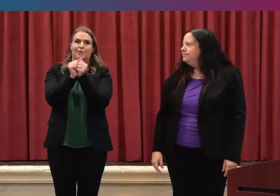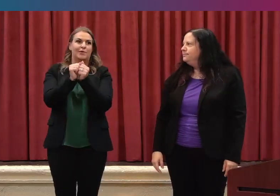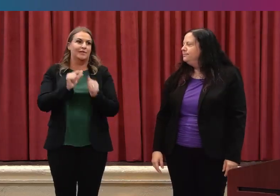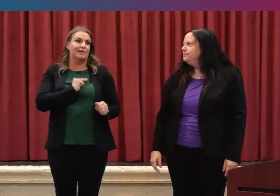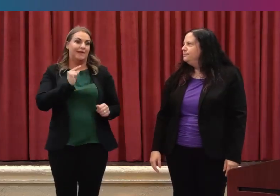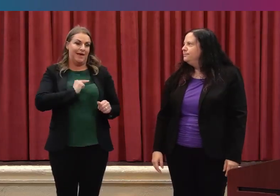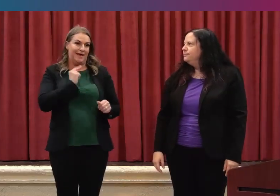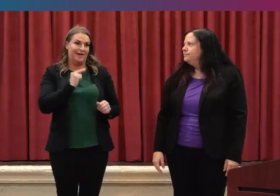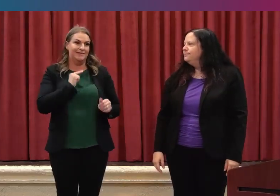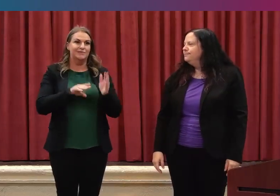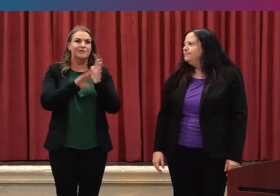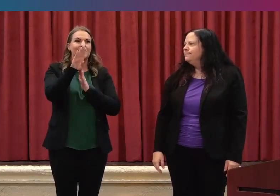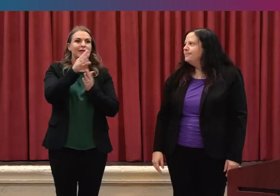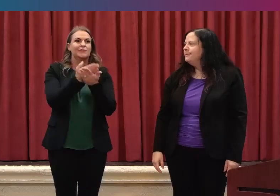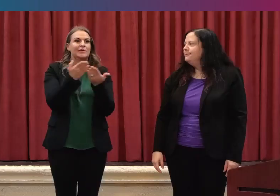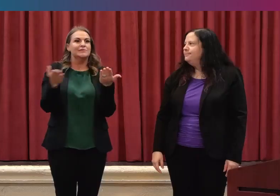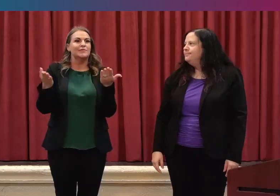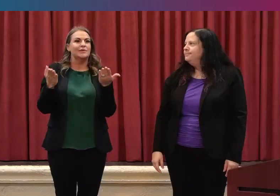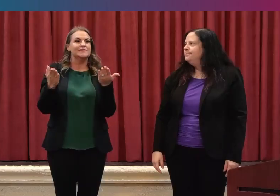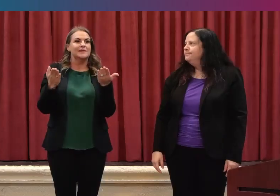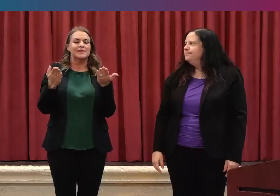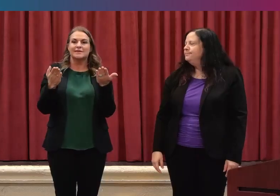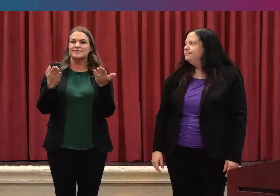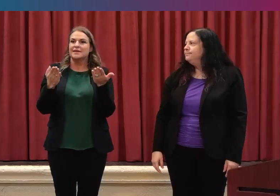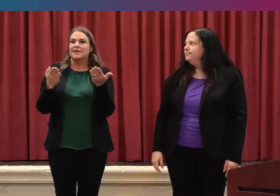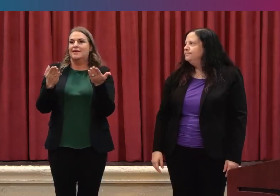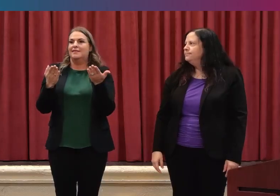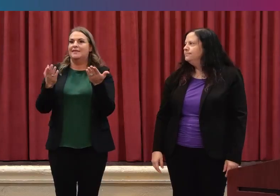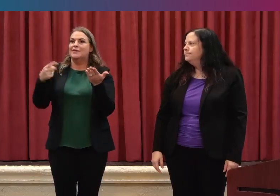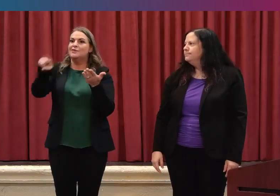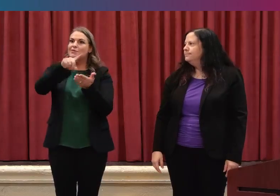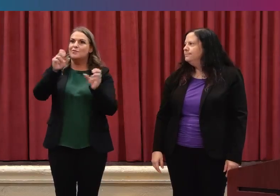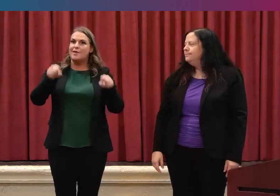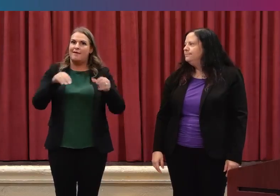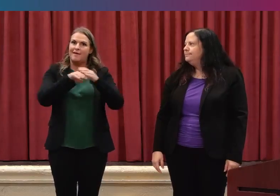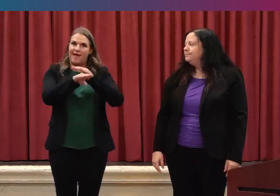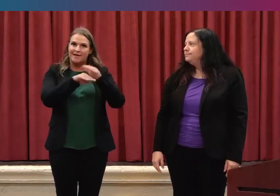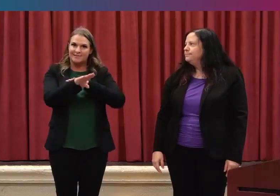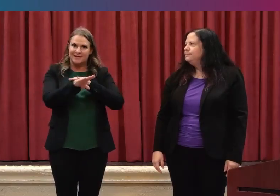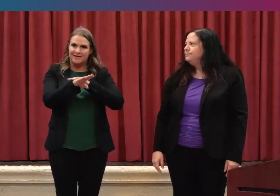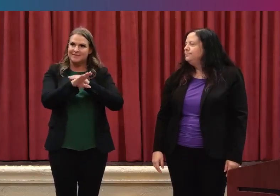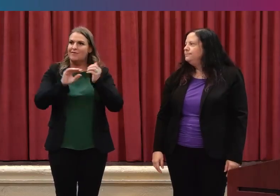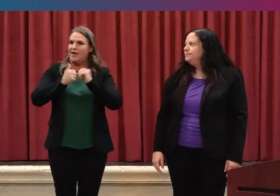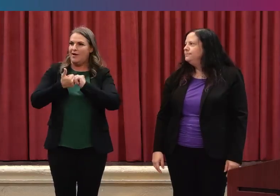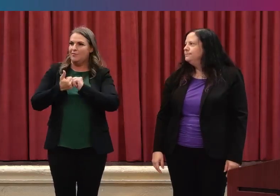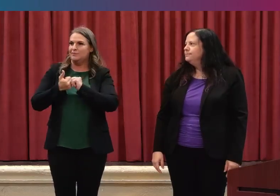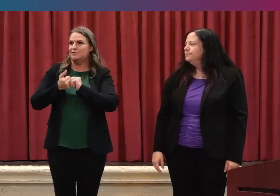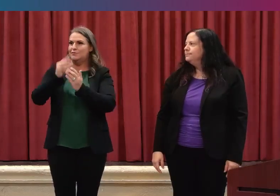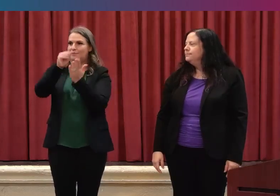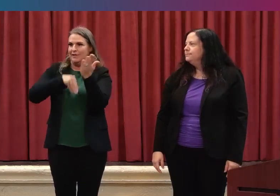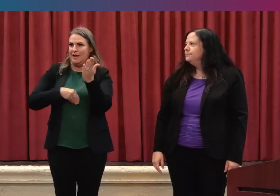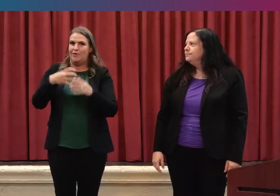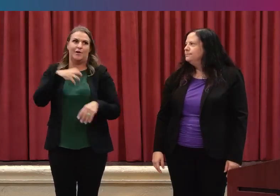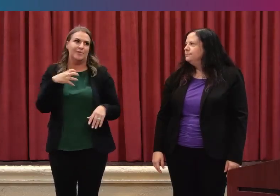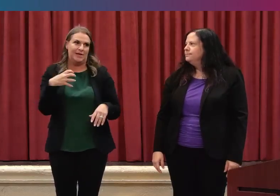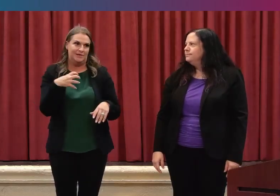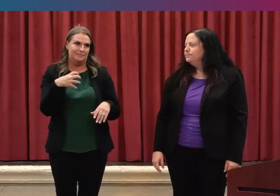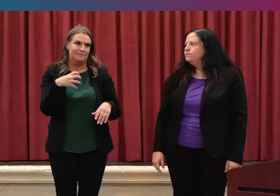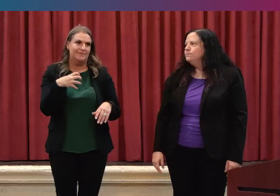Right now, LifeSigns working with GLAD to develop resources that is user-friendly